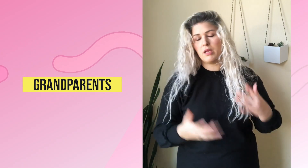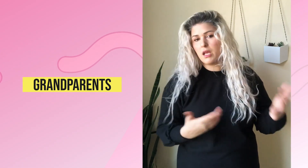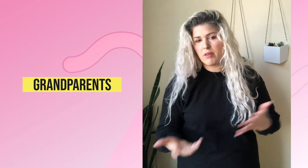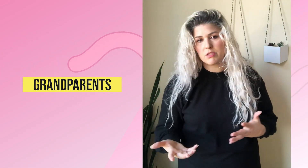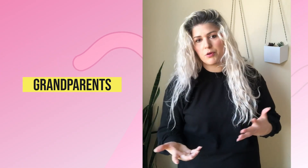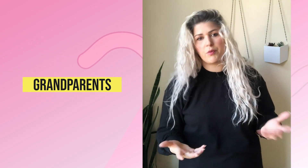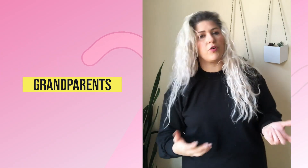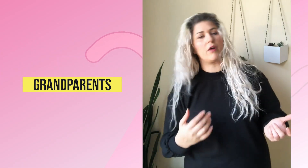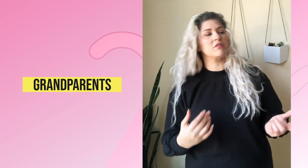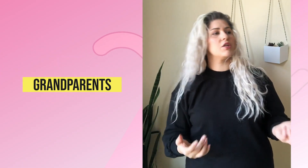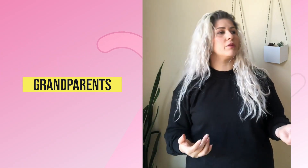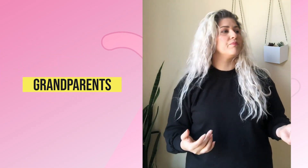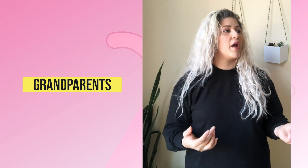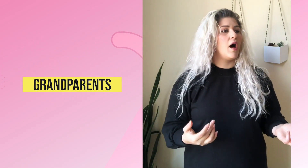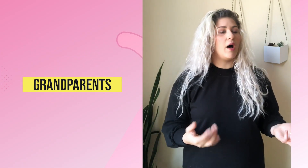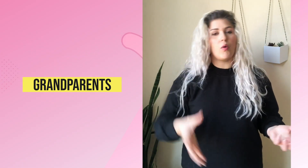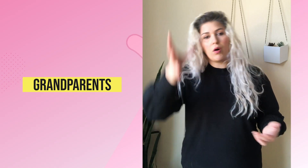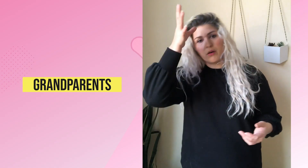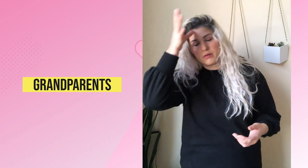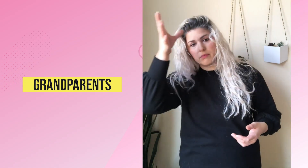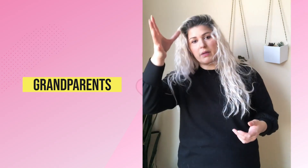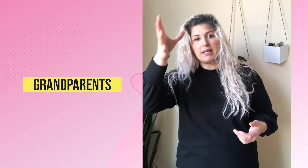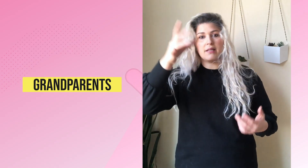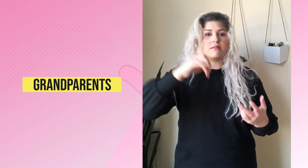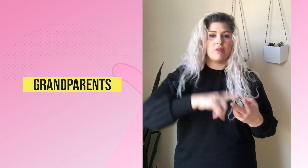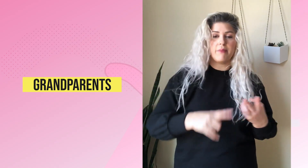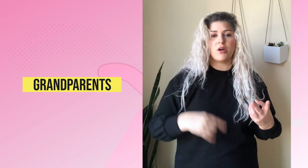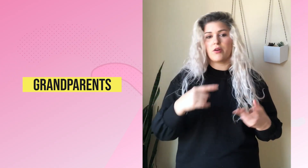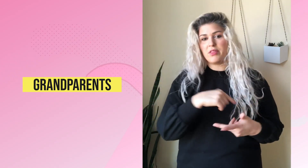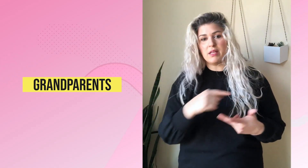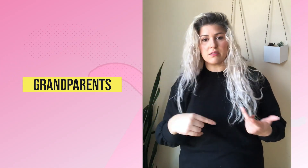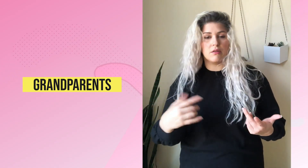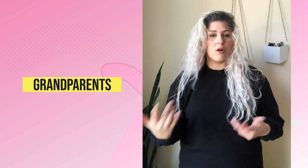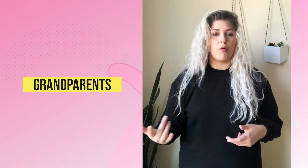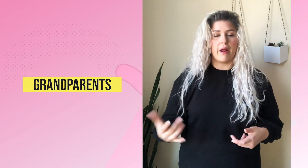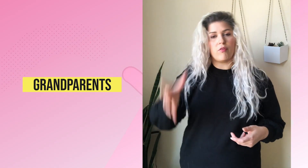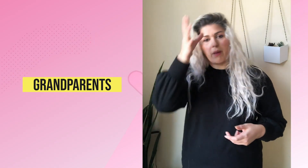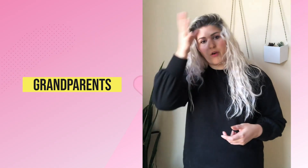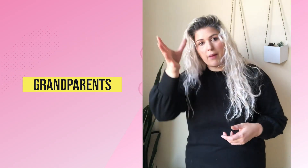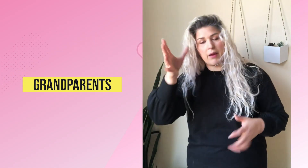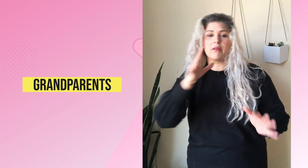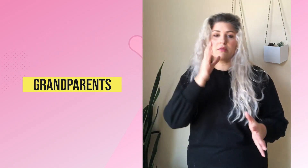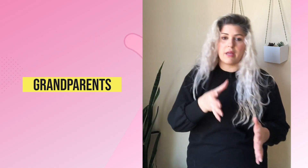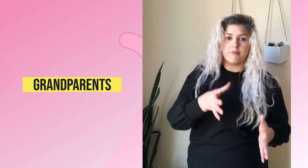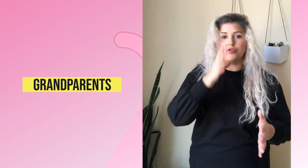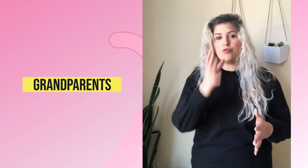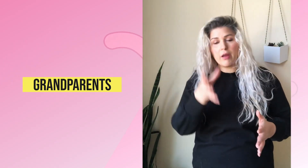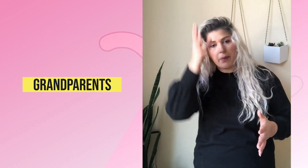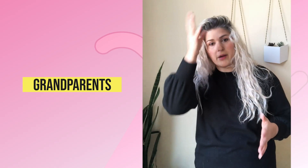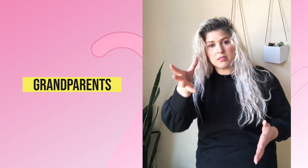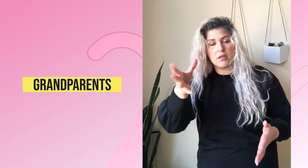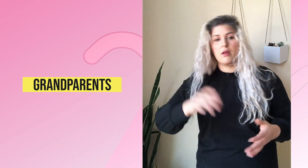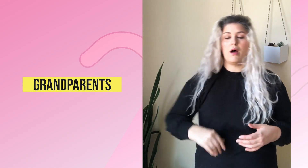blah. If that was appropriate for a conversation. Or my dad's names are these, or whatever. Or my grandparents, I have